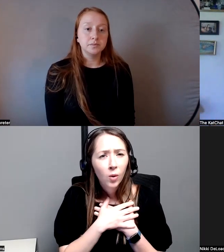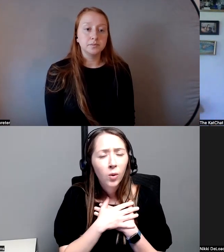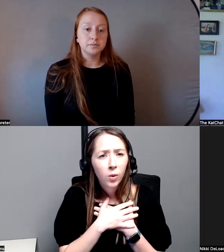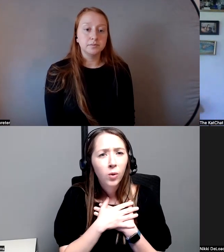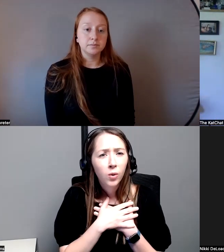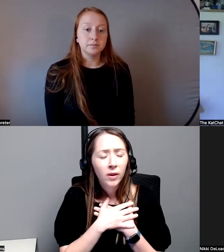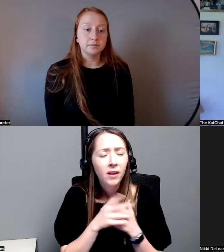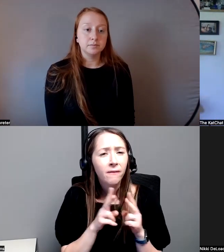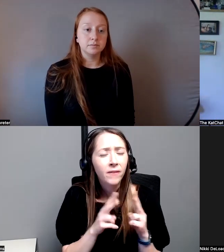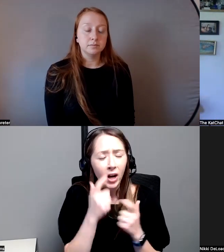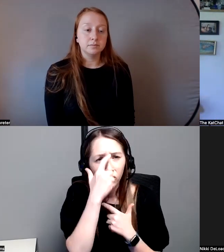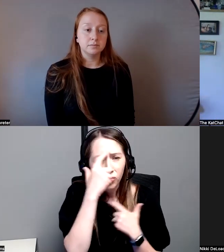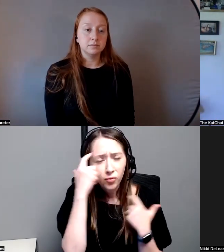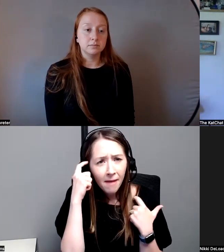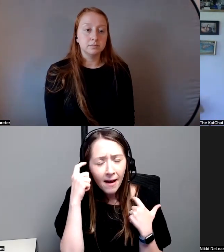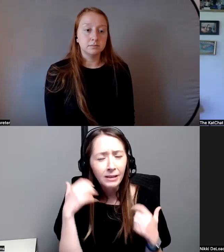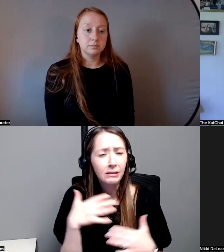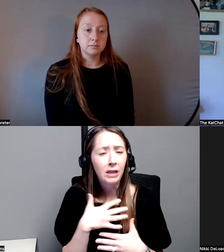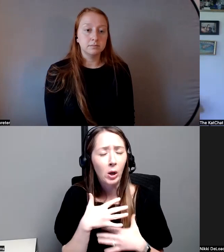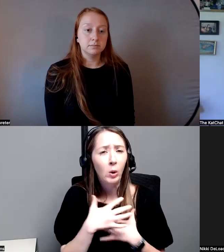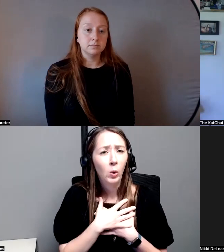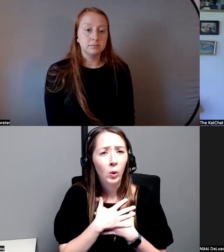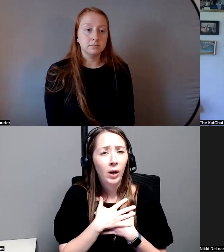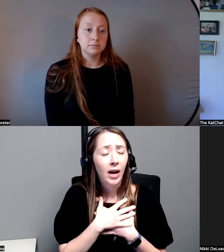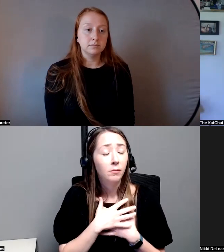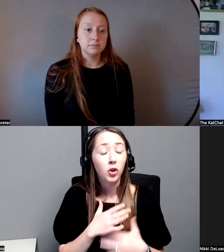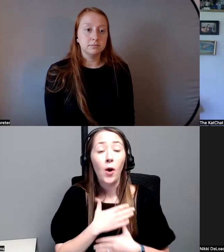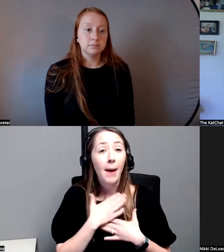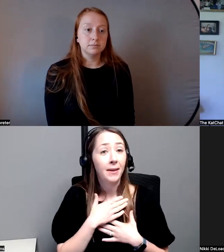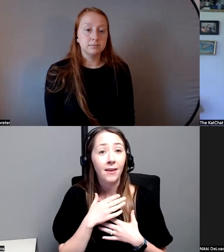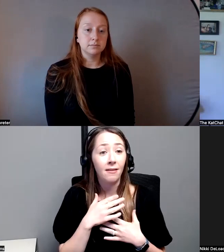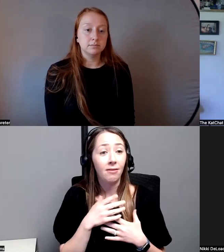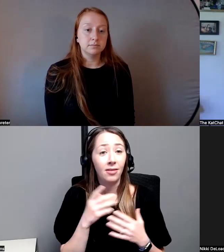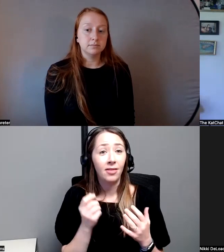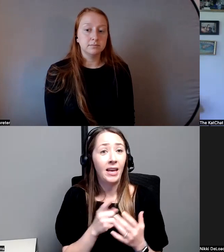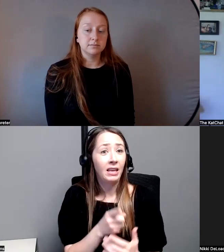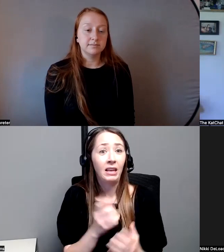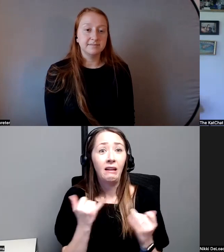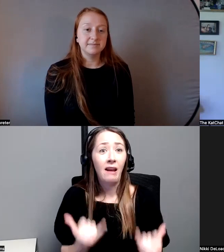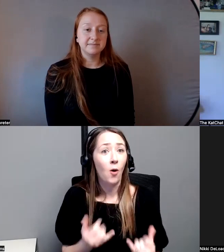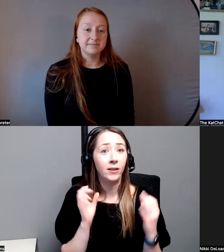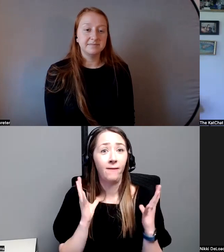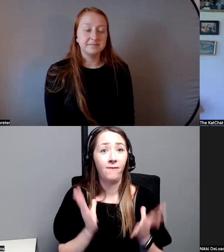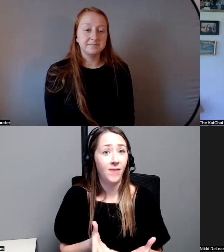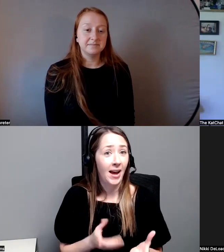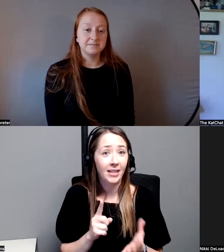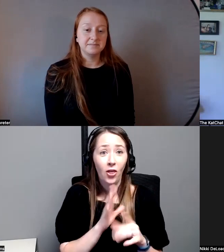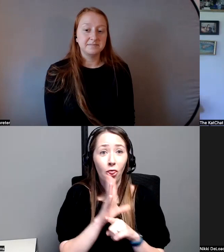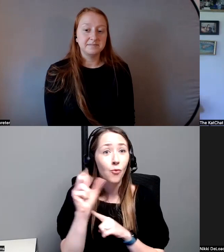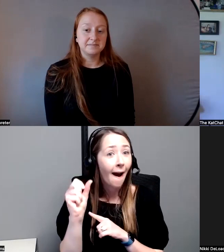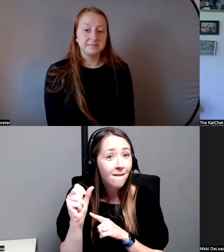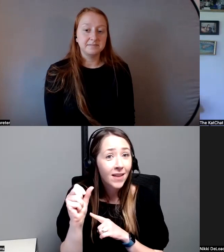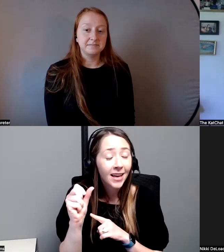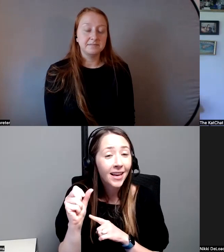so traumatic and scary. And I'm so happy that he is okay and thriving in his